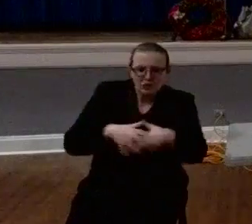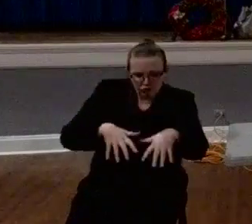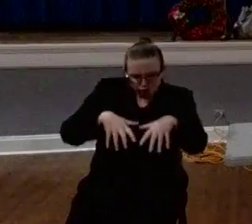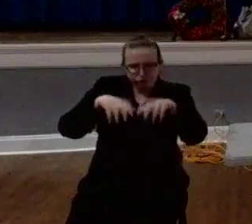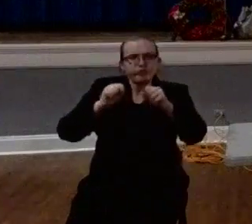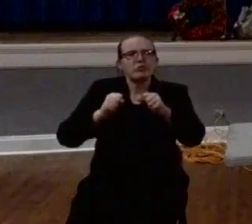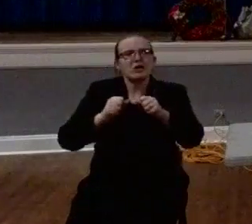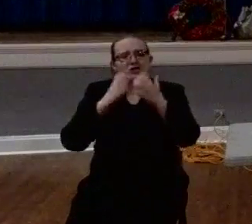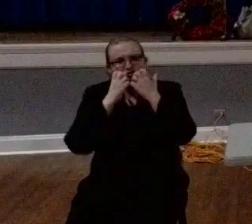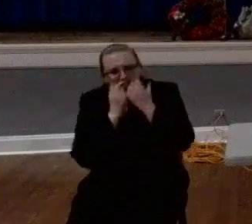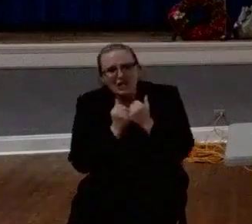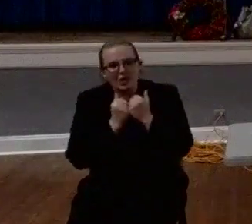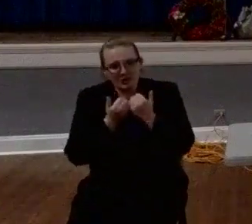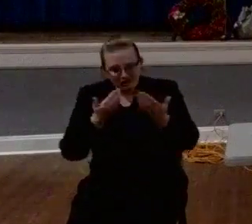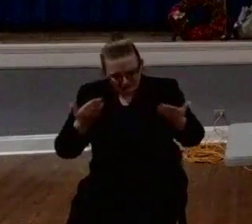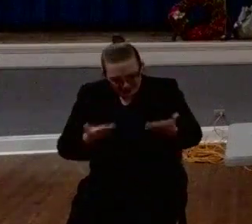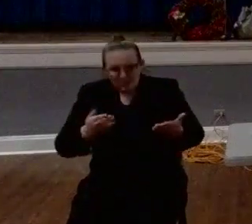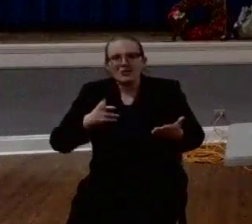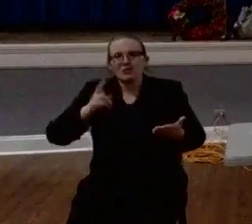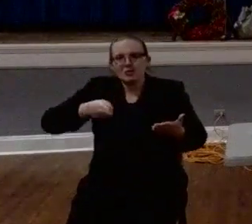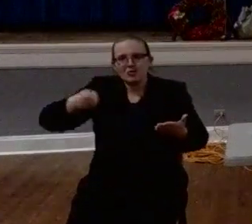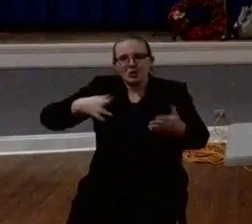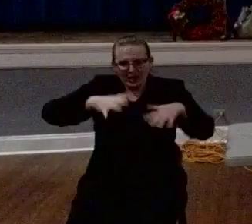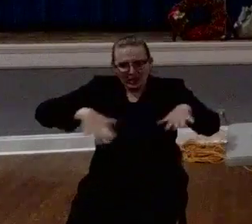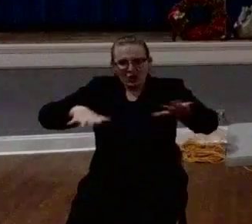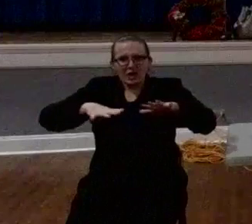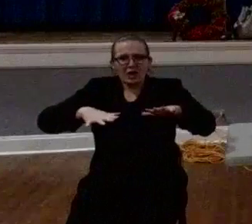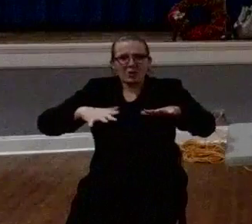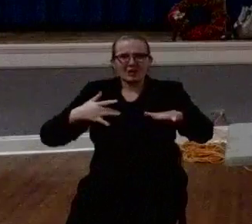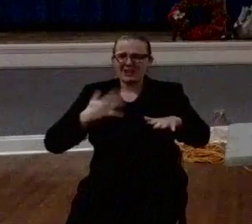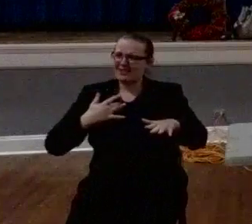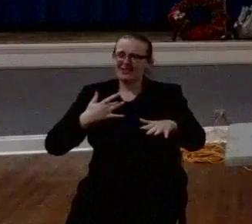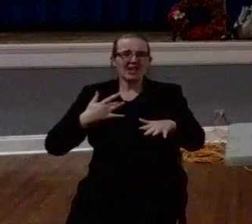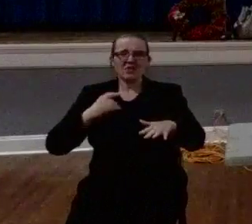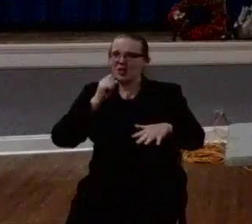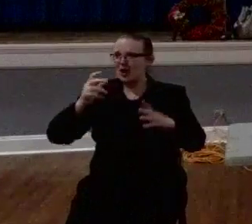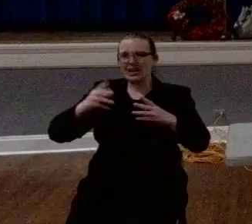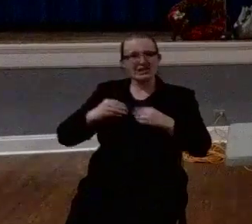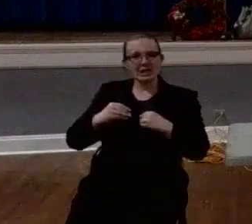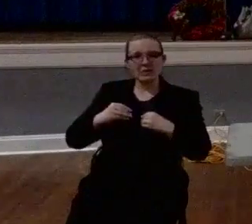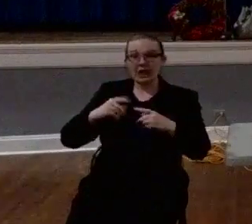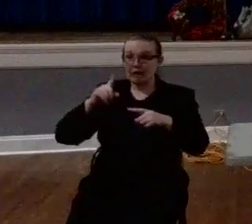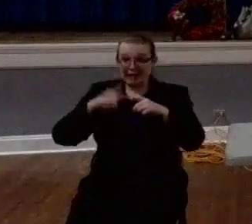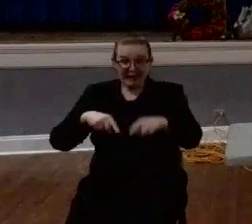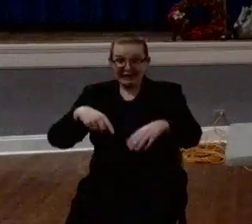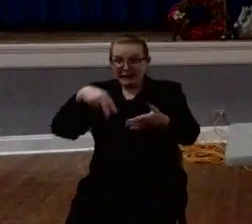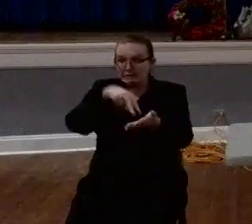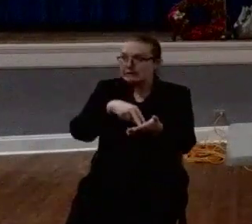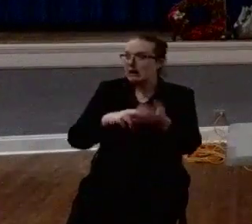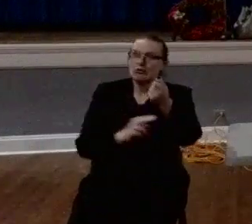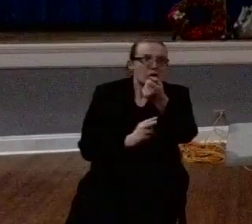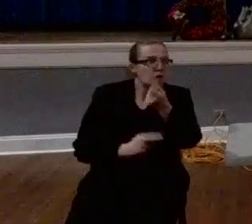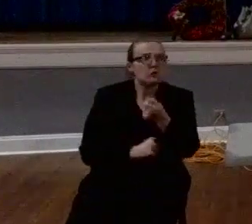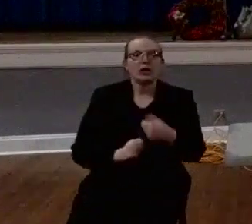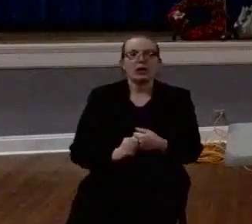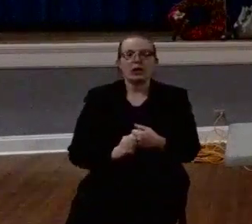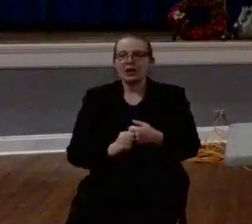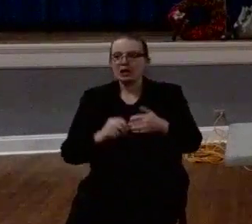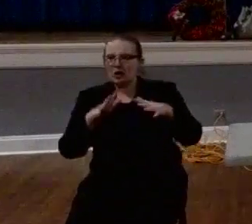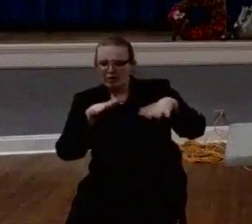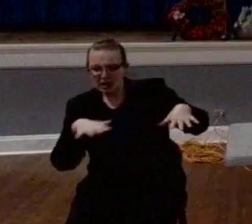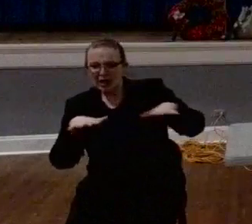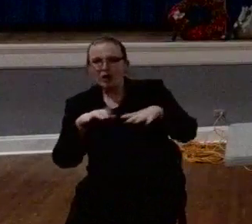site, so that they will feel that there's no room for them anymore. They can't be on the bridge or in the area